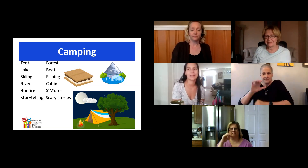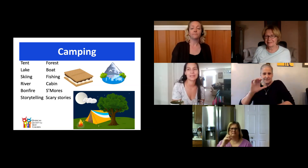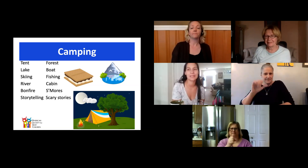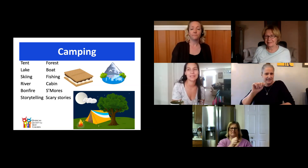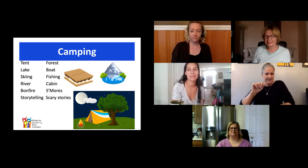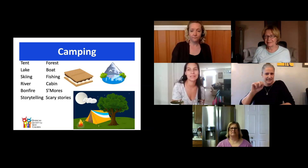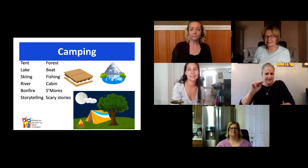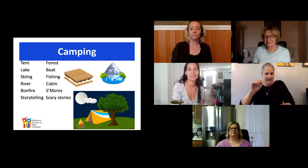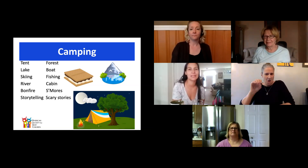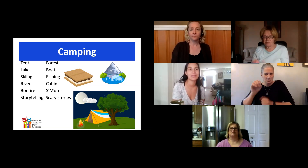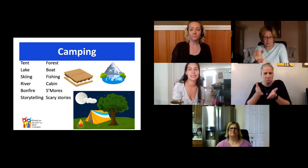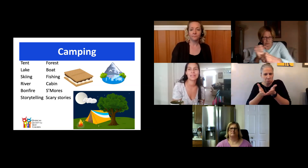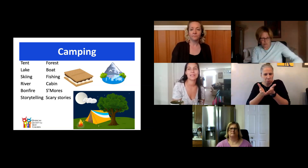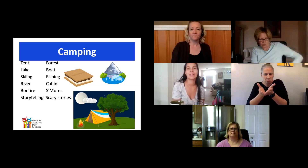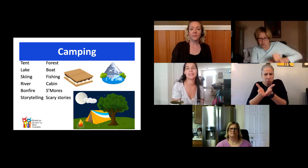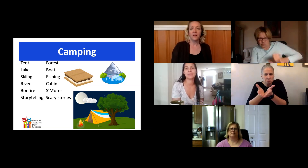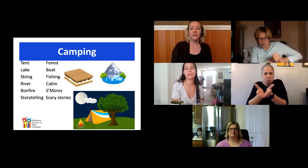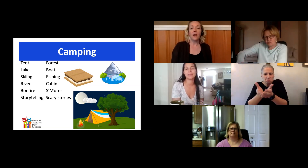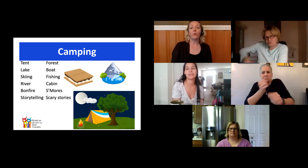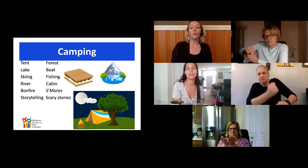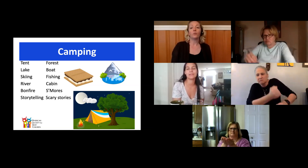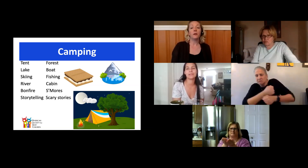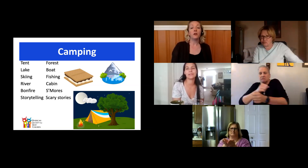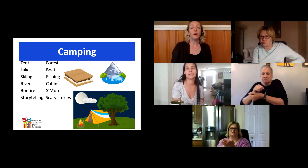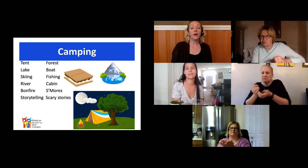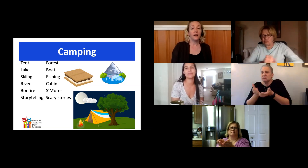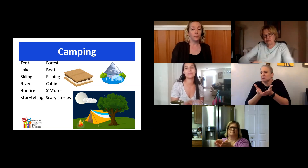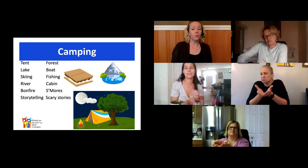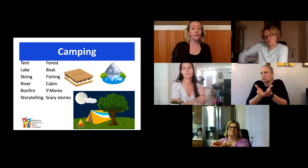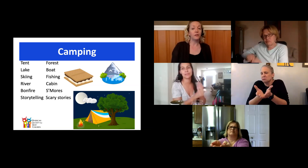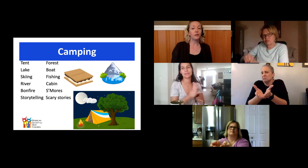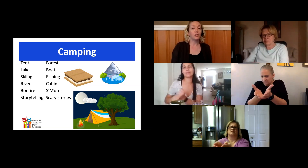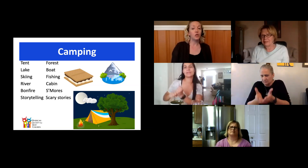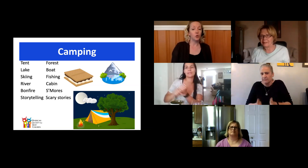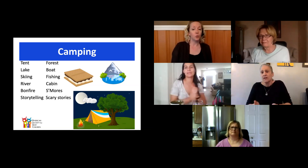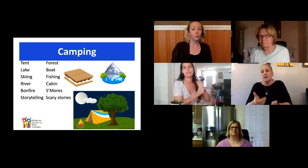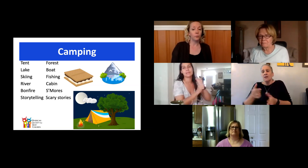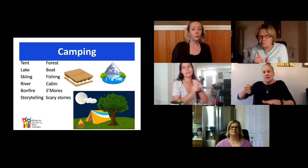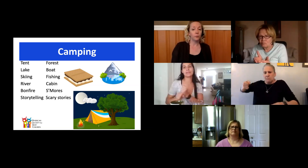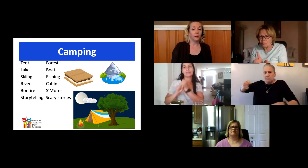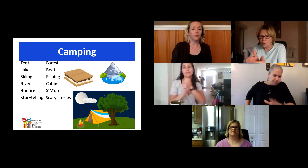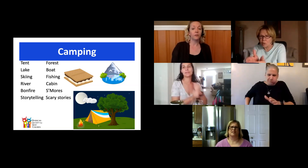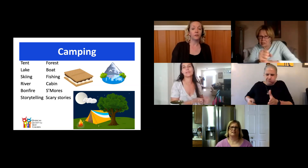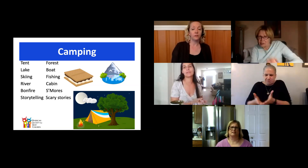Now, depending on what kind of boat, this is a canoe. Okay, so this is a canoe.